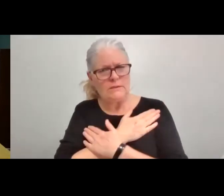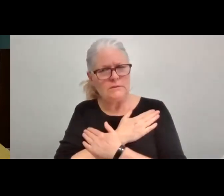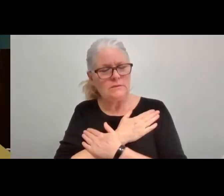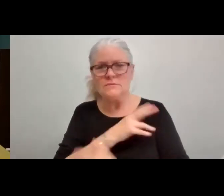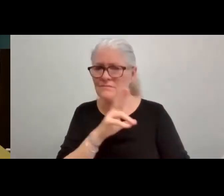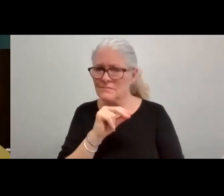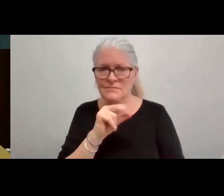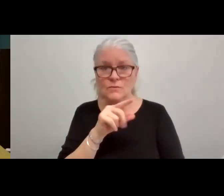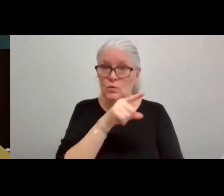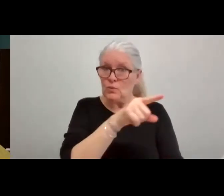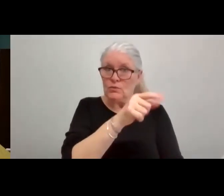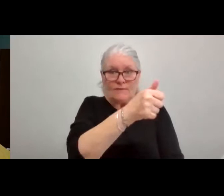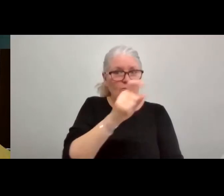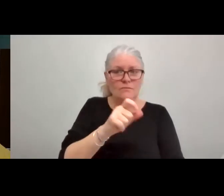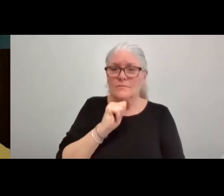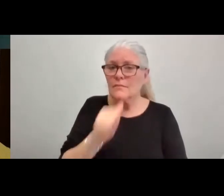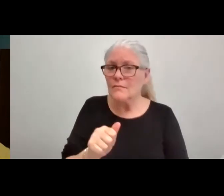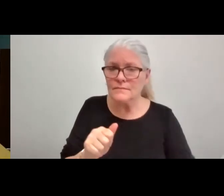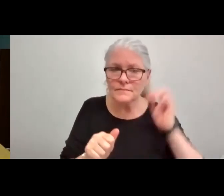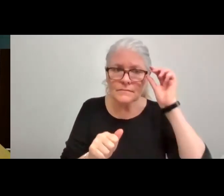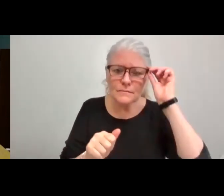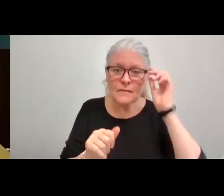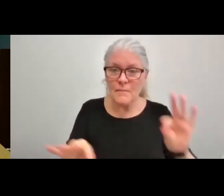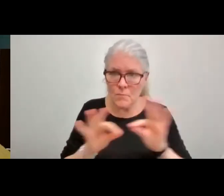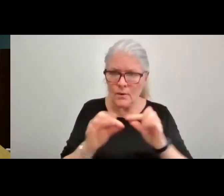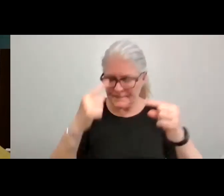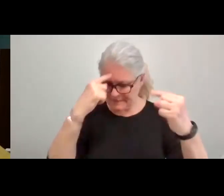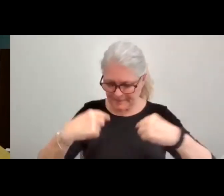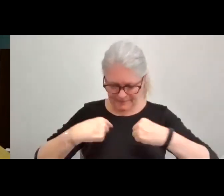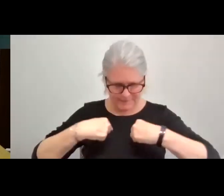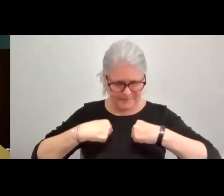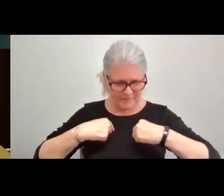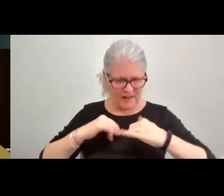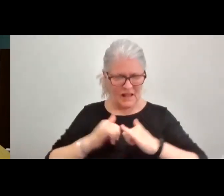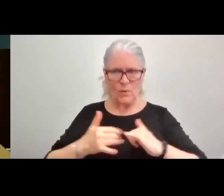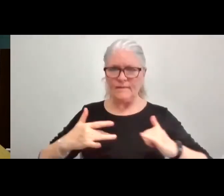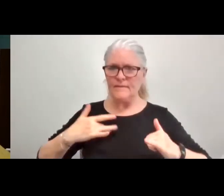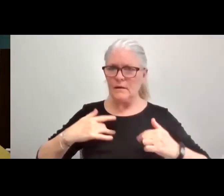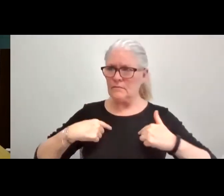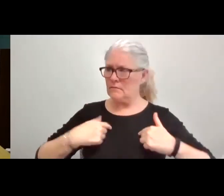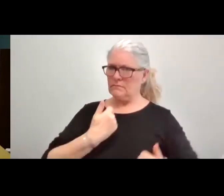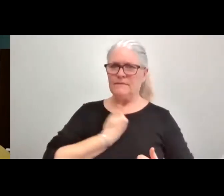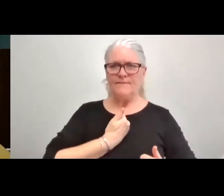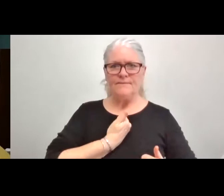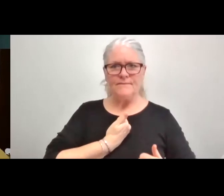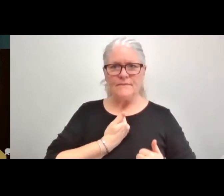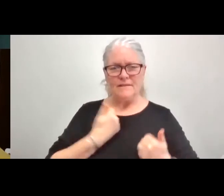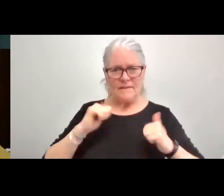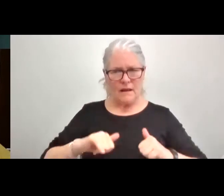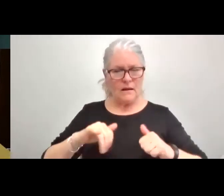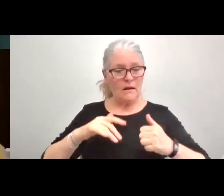How you feel about yourself is very much so the first step in undoing the ableism you've been taught.